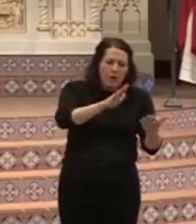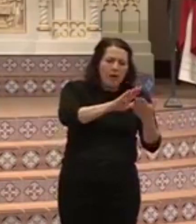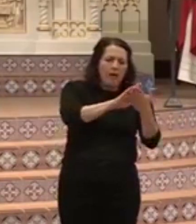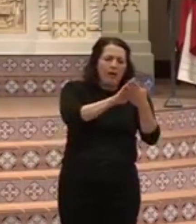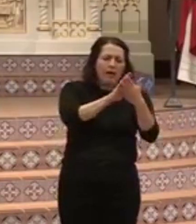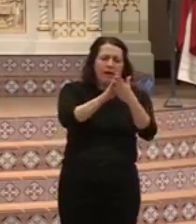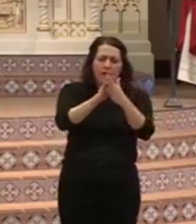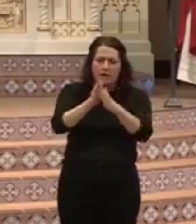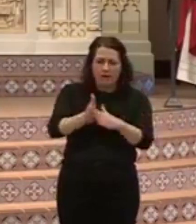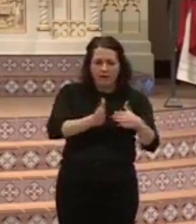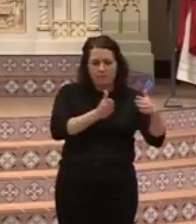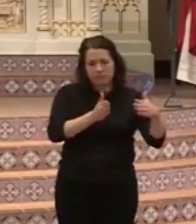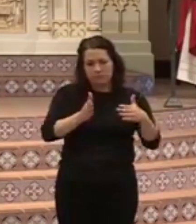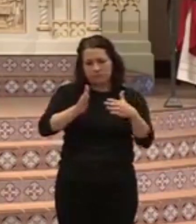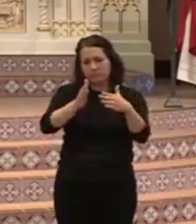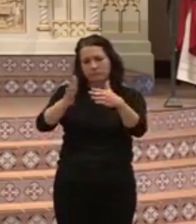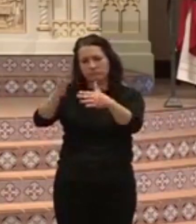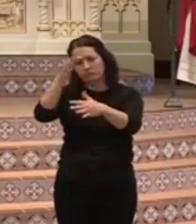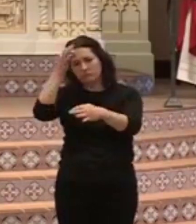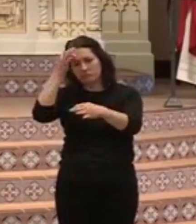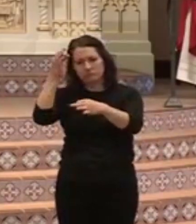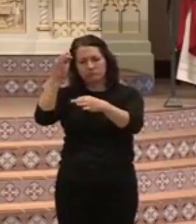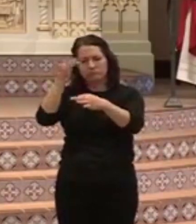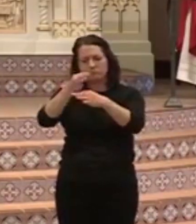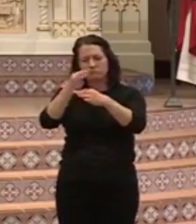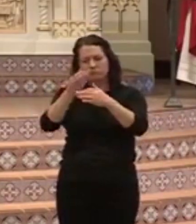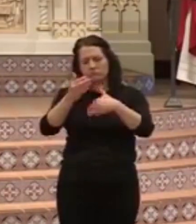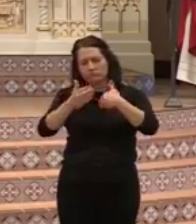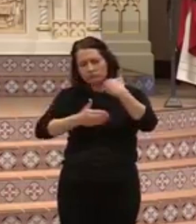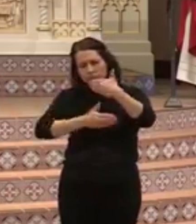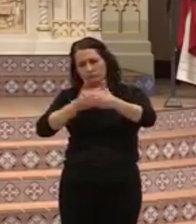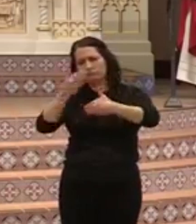the way of